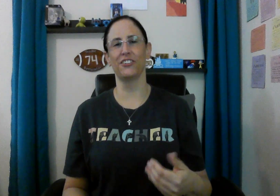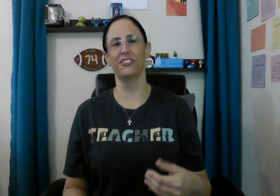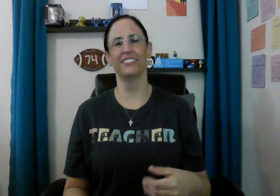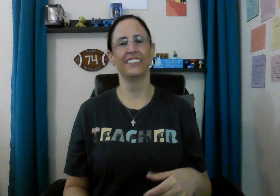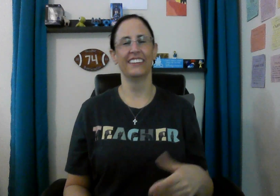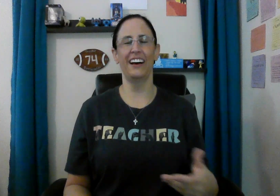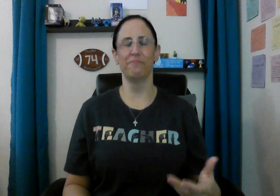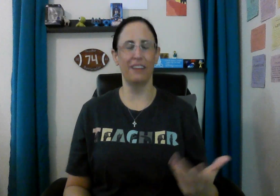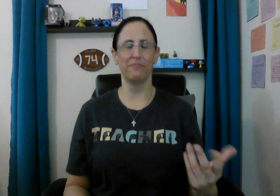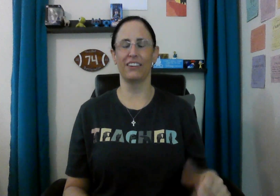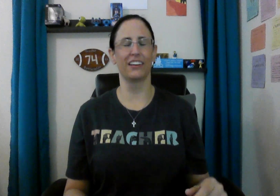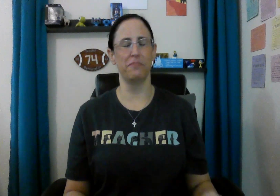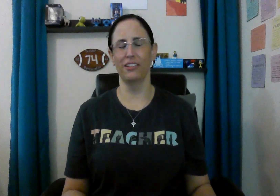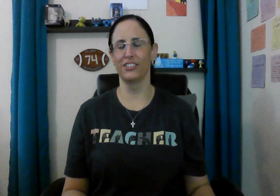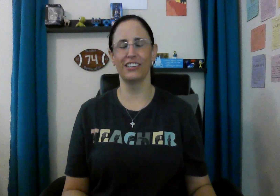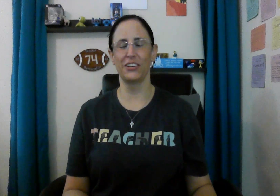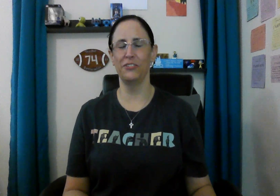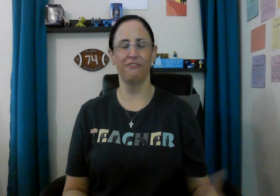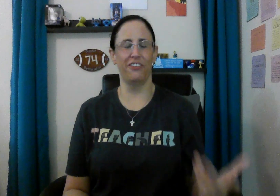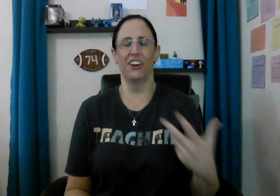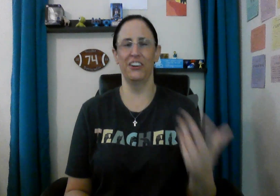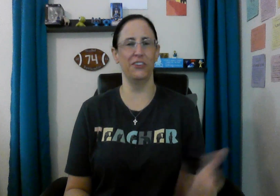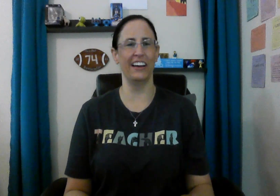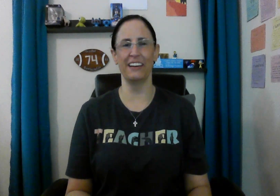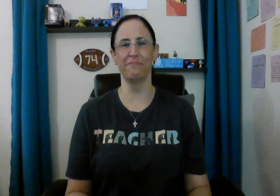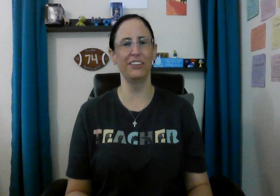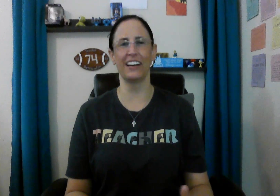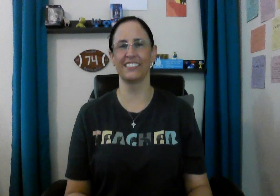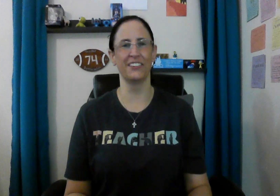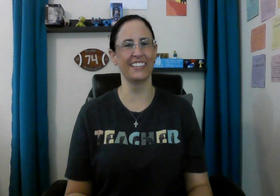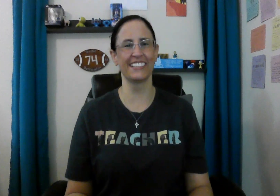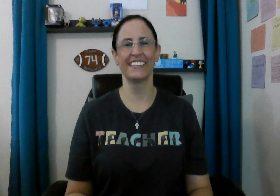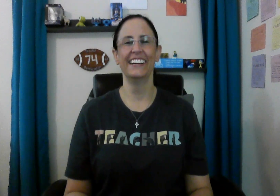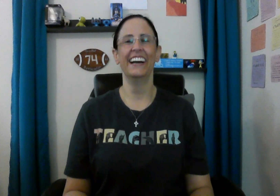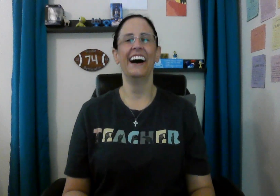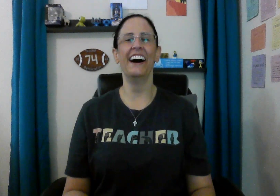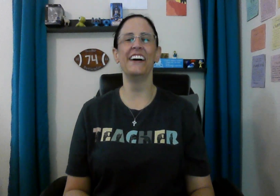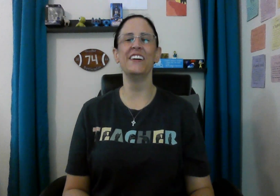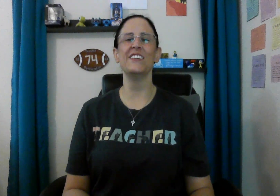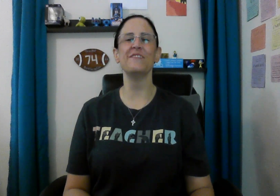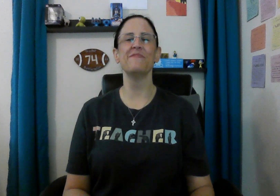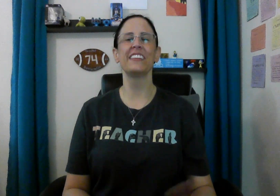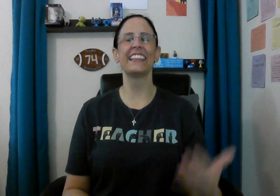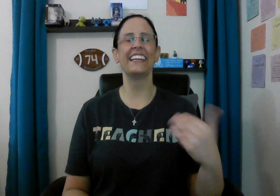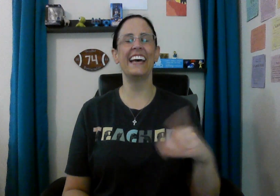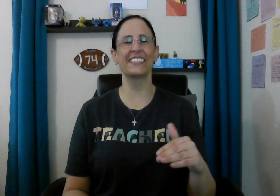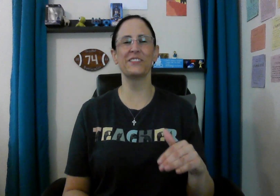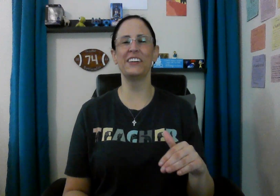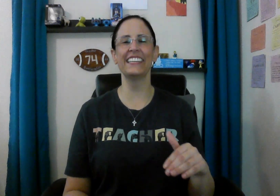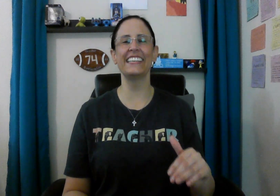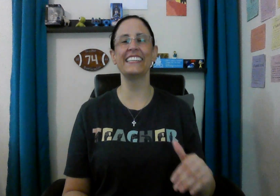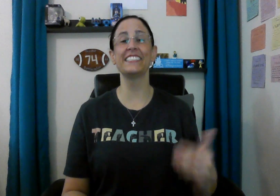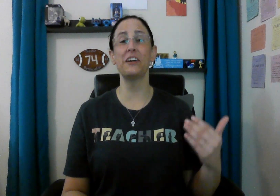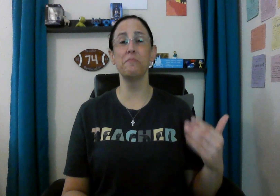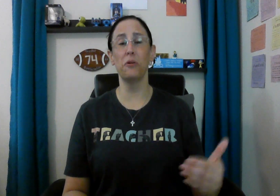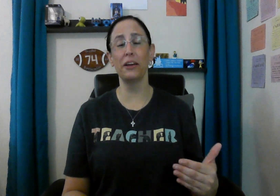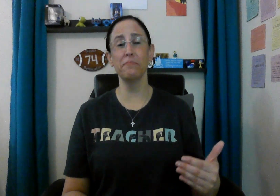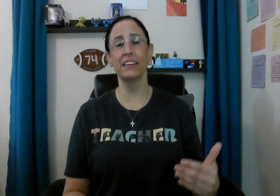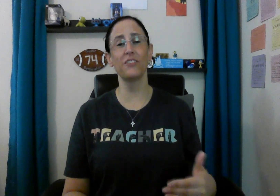semicircle. I'm not going to apologize for who I am. You guys know this. The next one is appointment